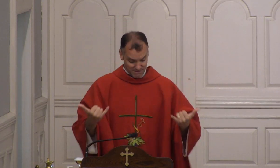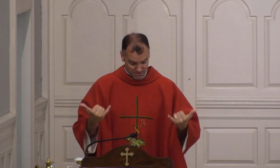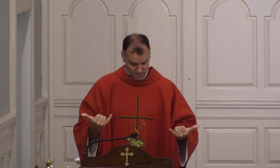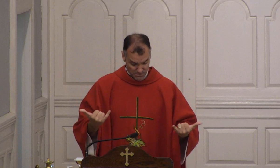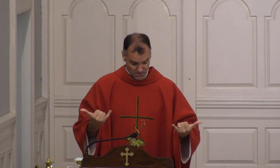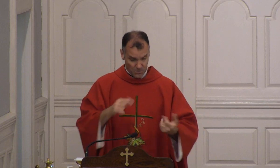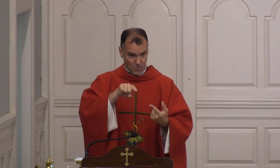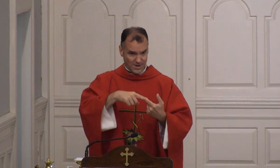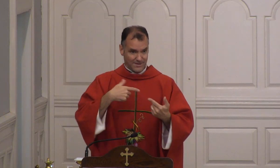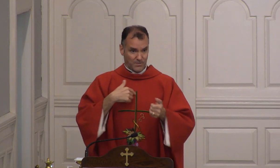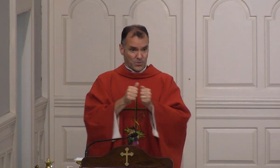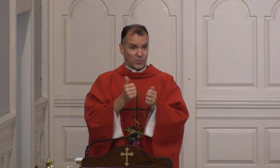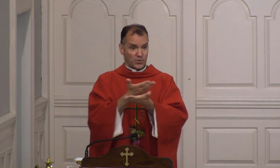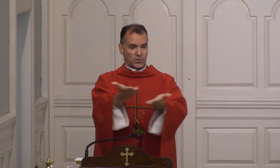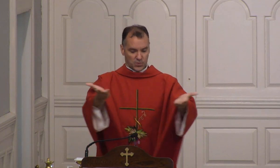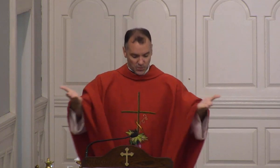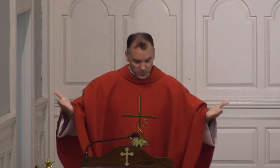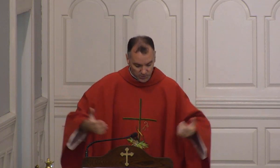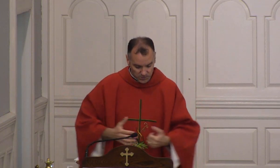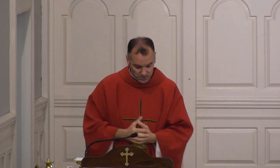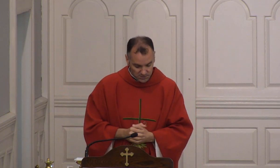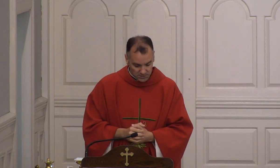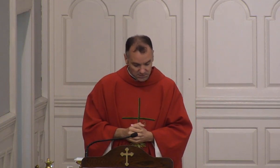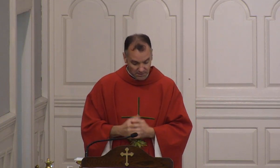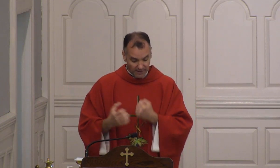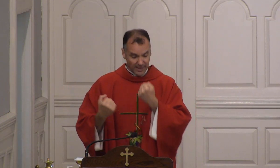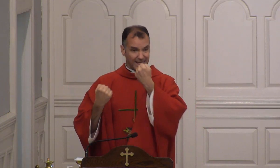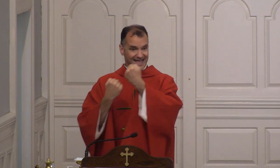I have told you this while I am with you.